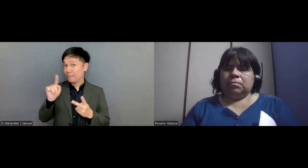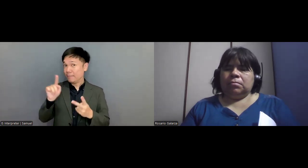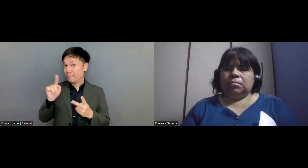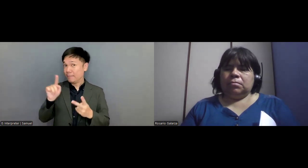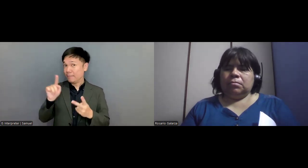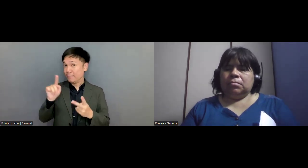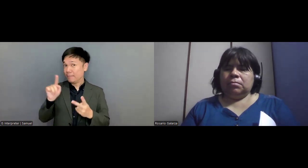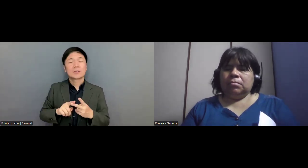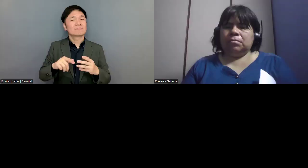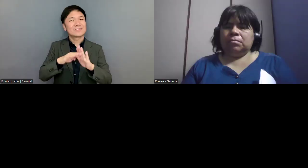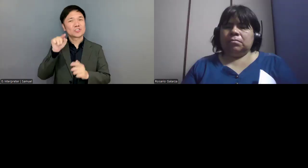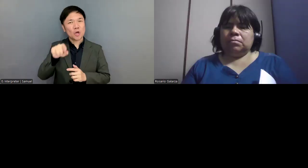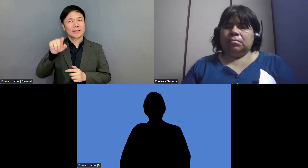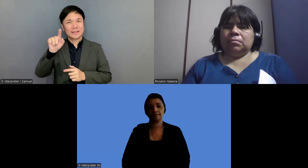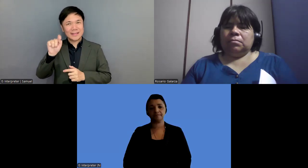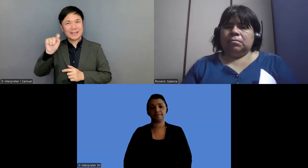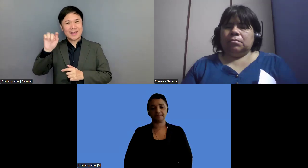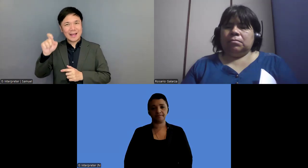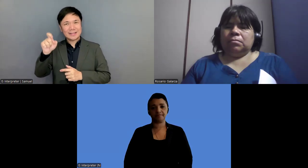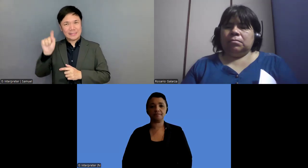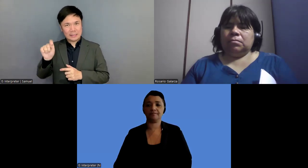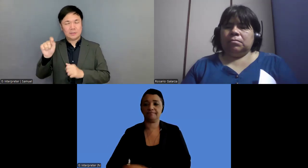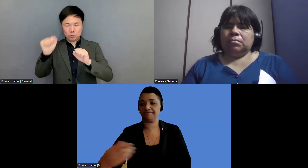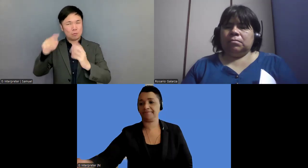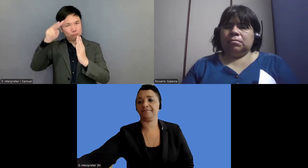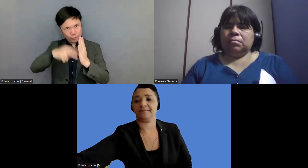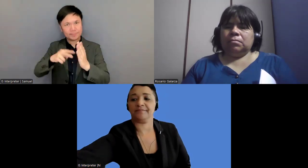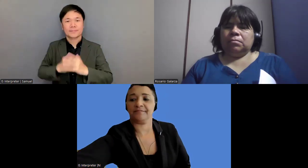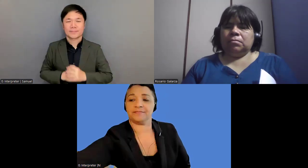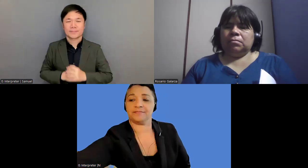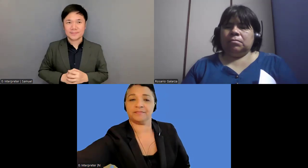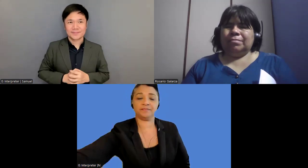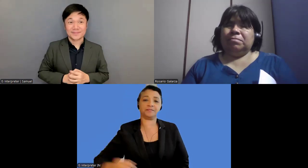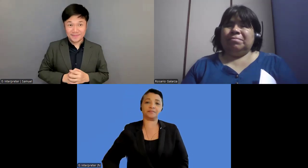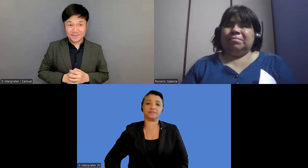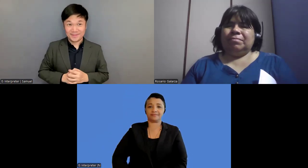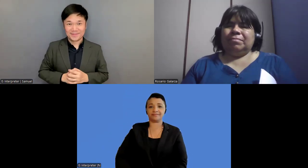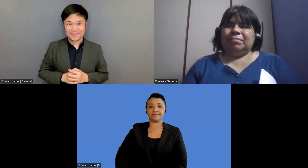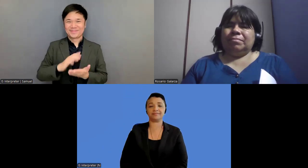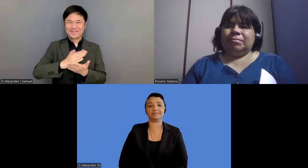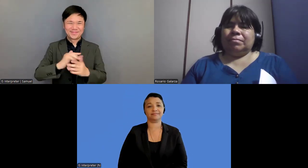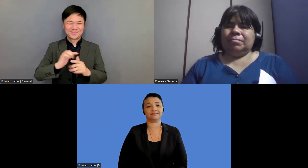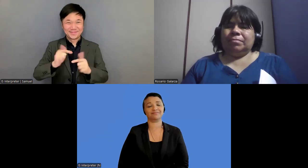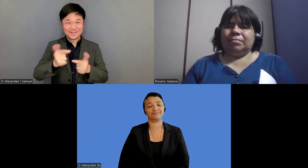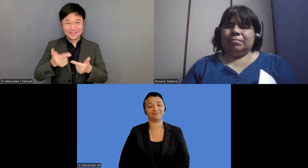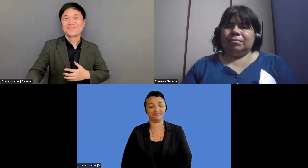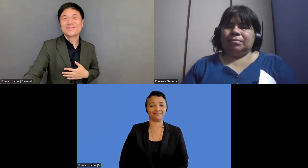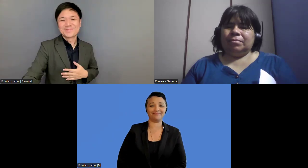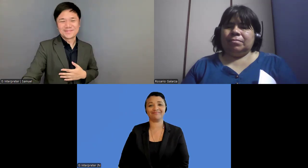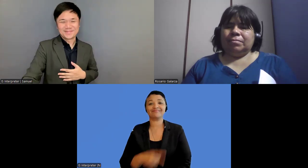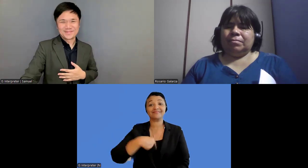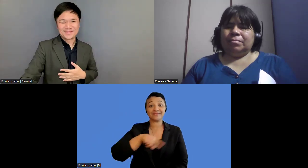those interested. We shaped this program based on a